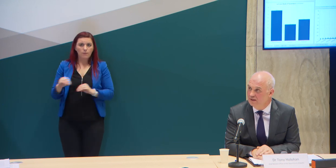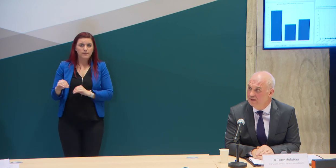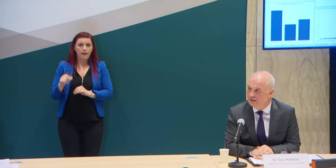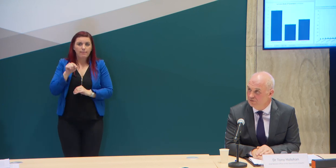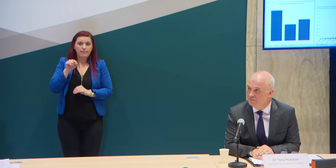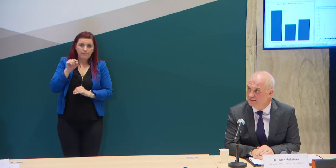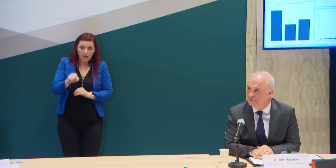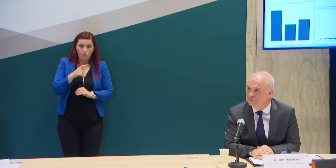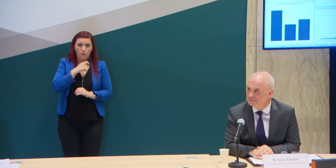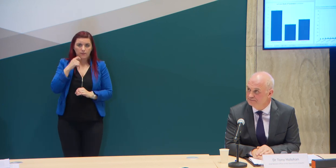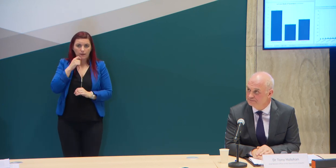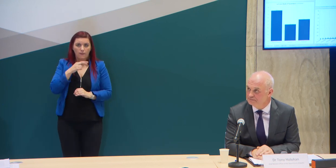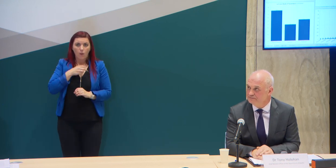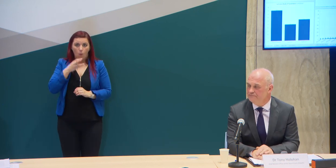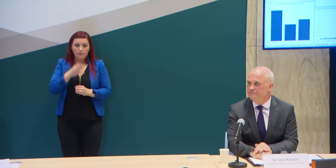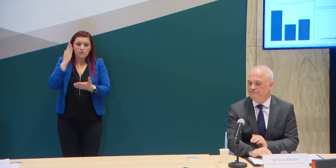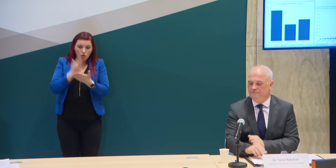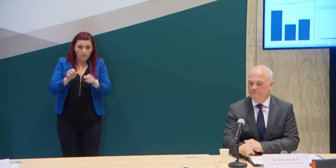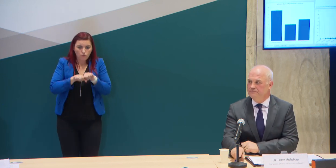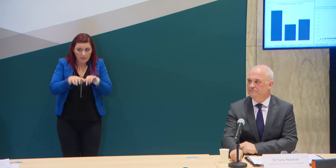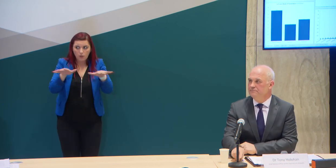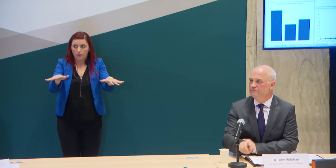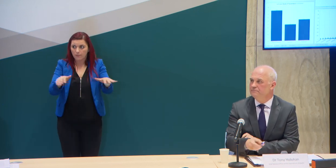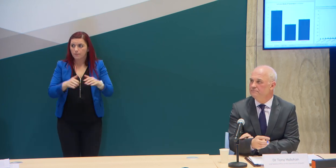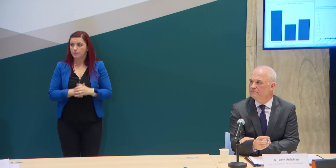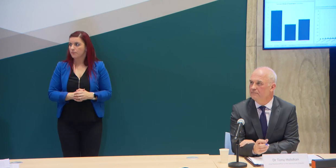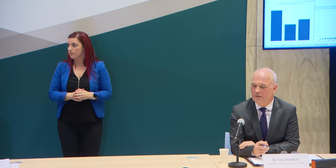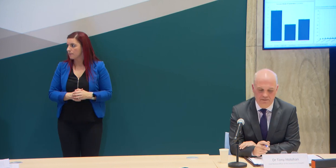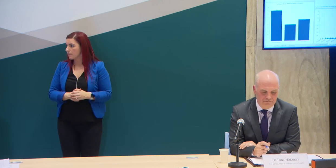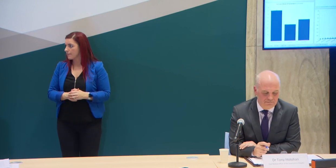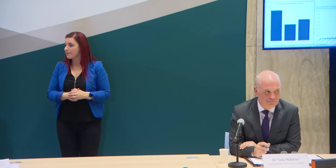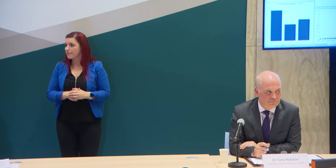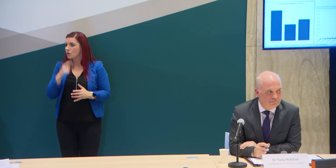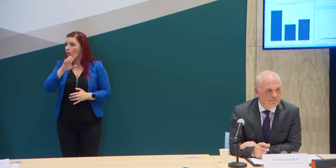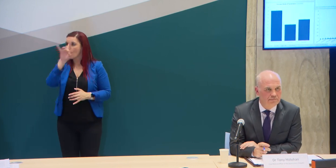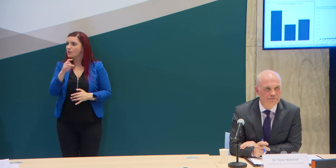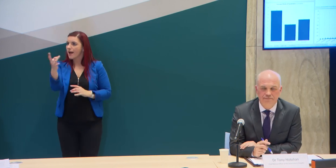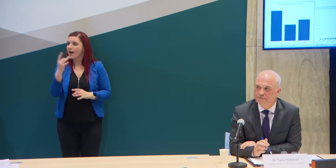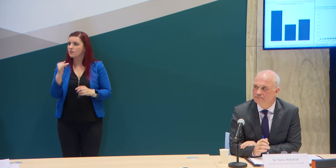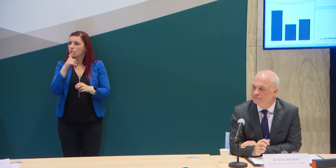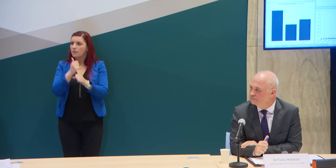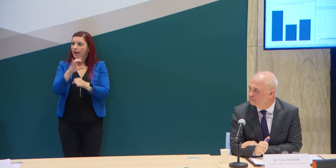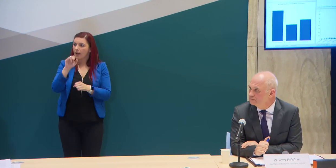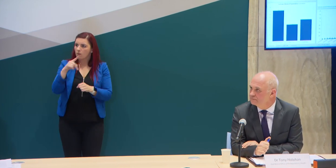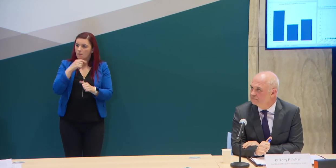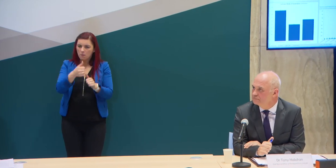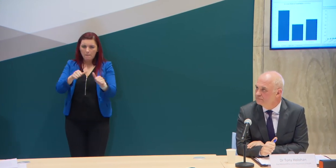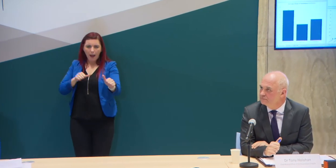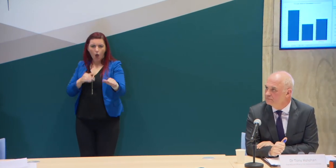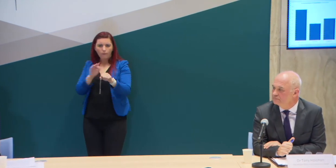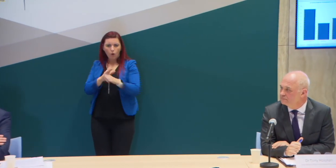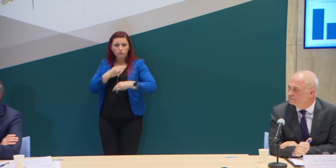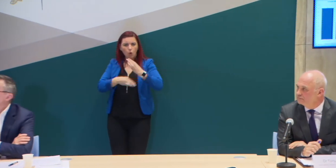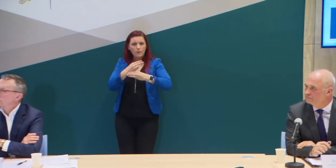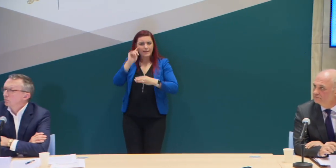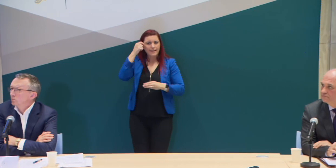that will interrupt transmission. And just a question I asked last night for Killian, because you weren't here. What is the backlog for processing